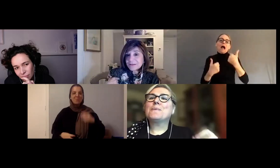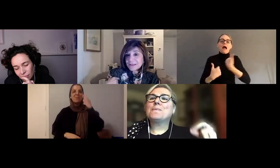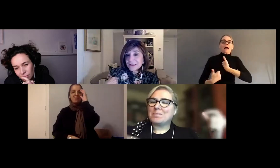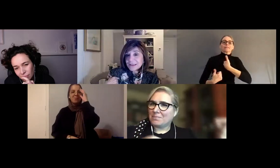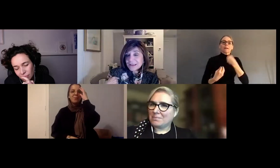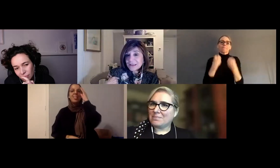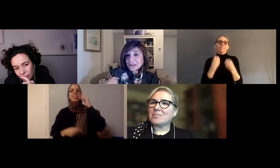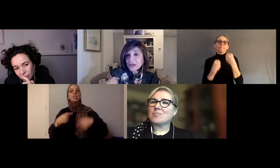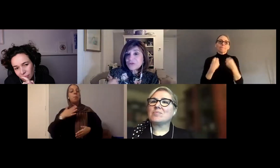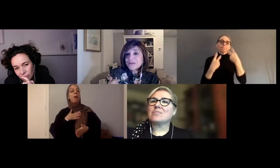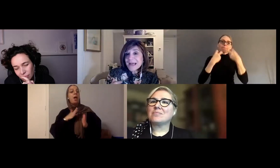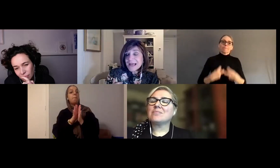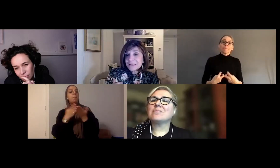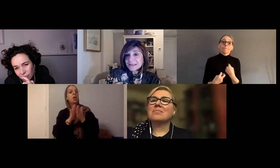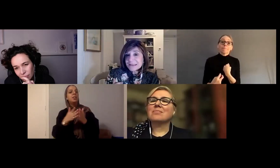woman